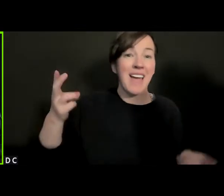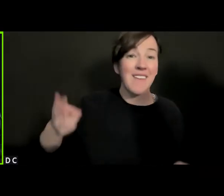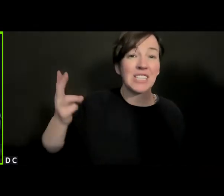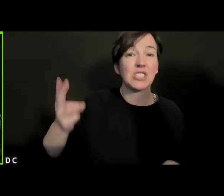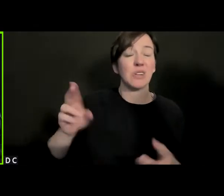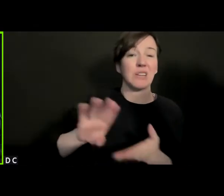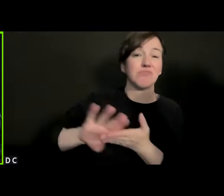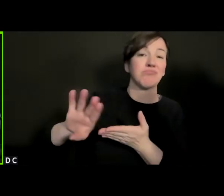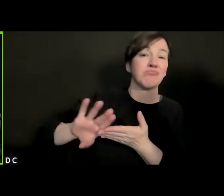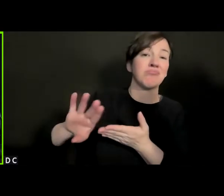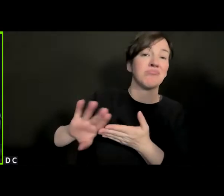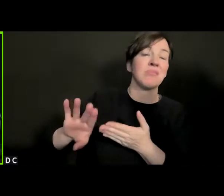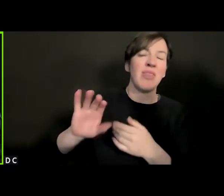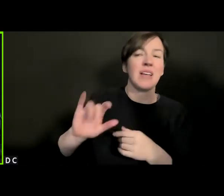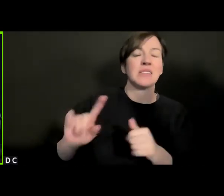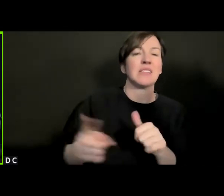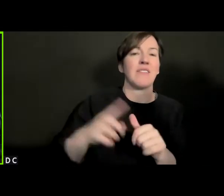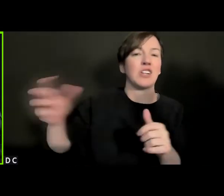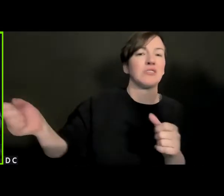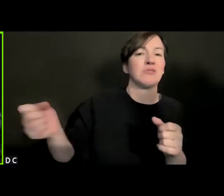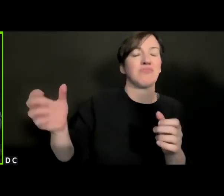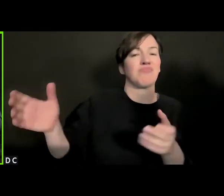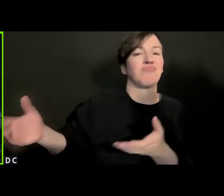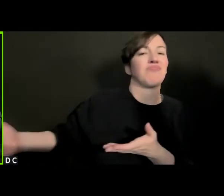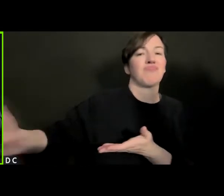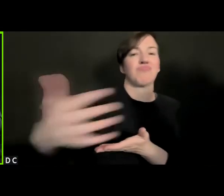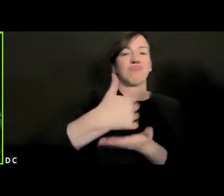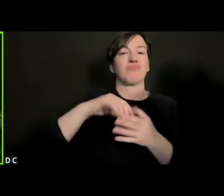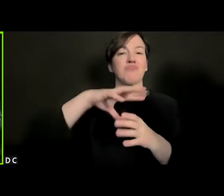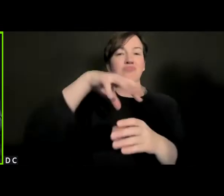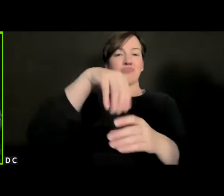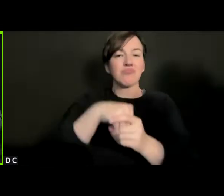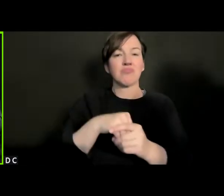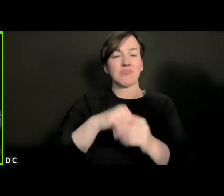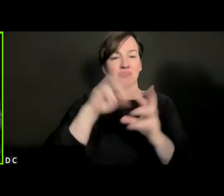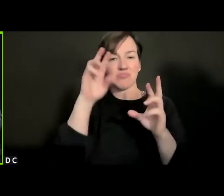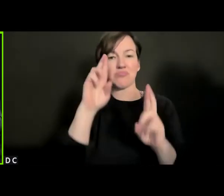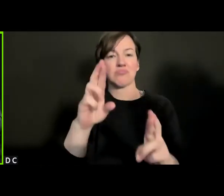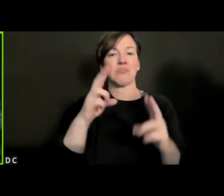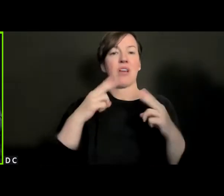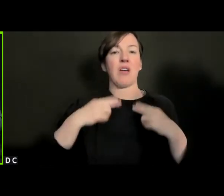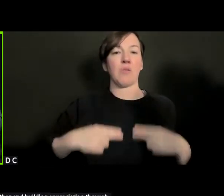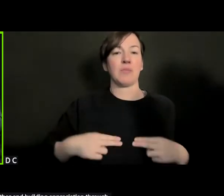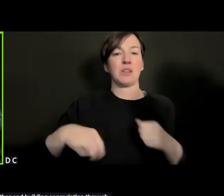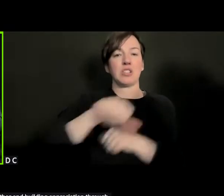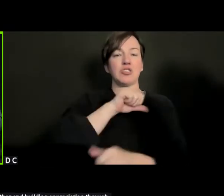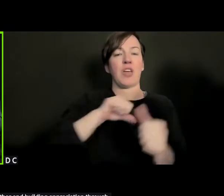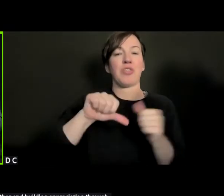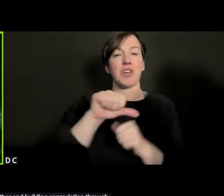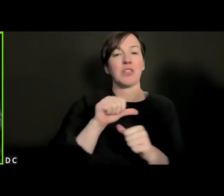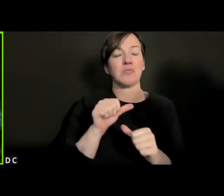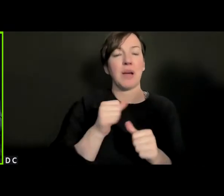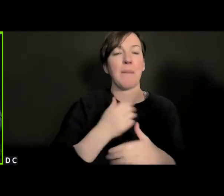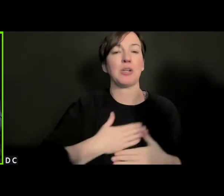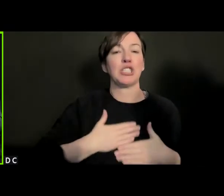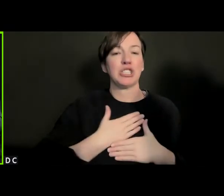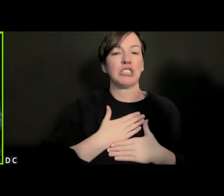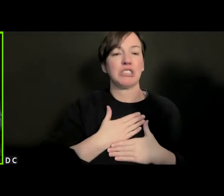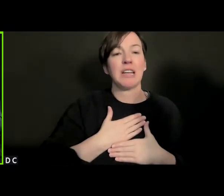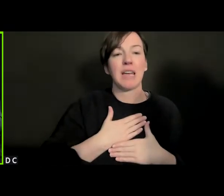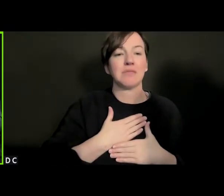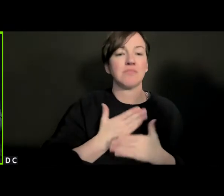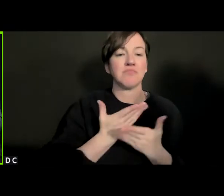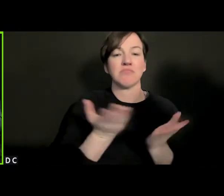othered is the first step to humanizing each other and building appreciation through knowledge. And as I've been doing lately, I want